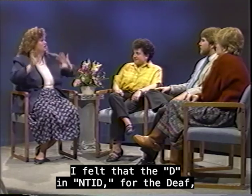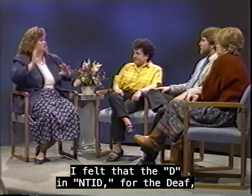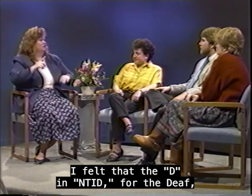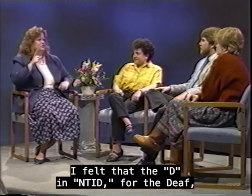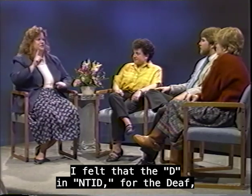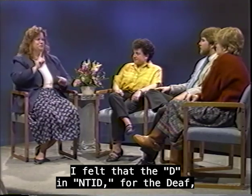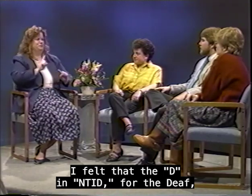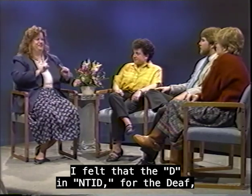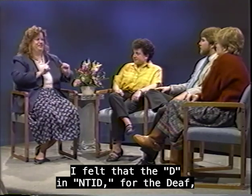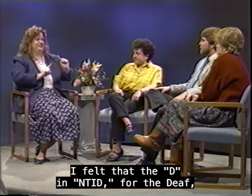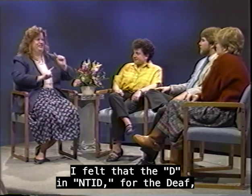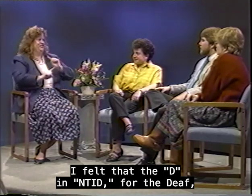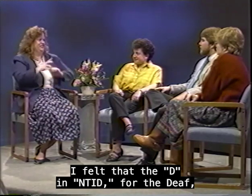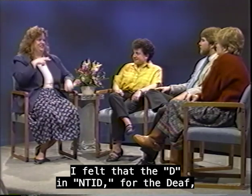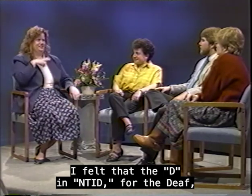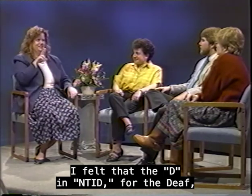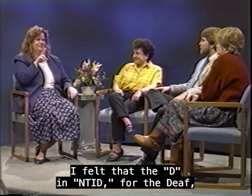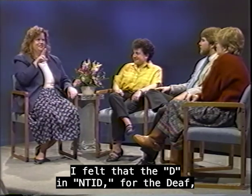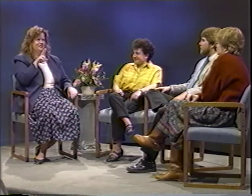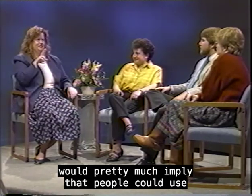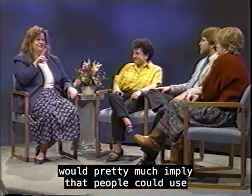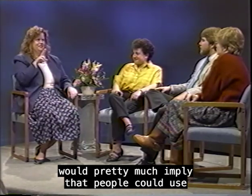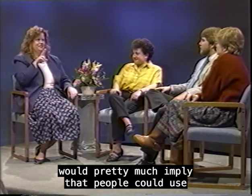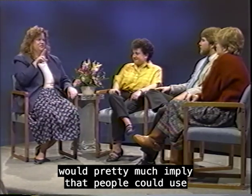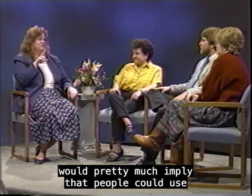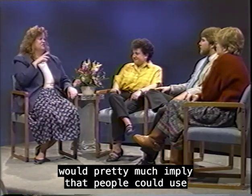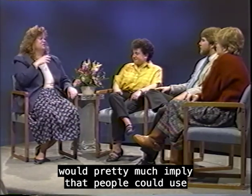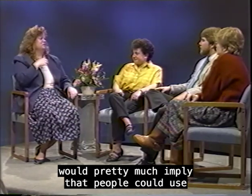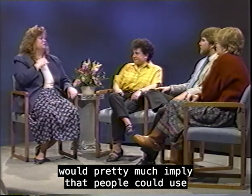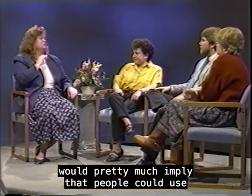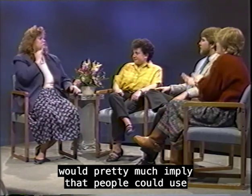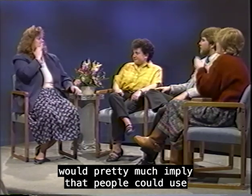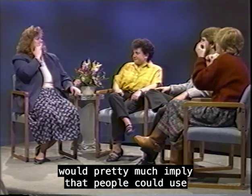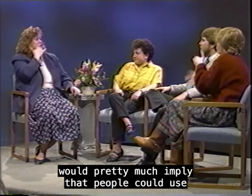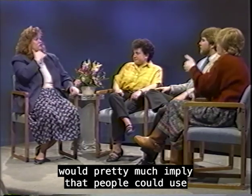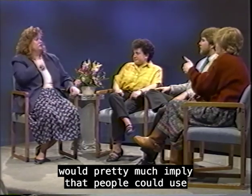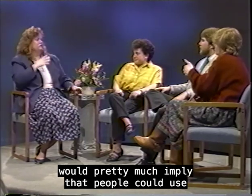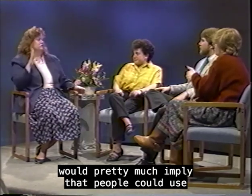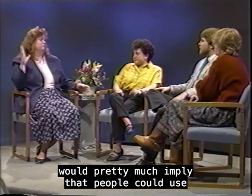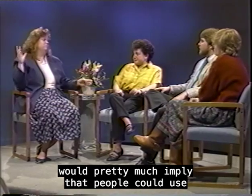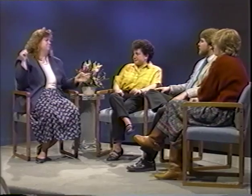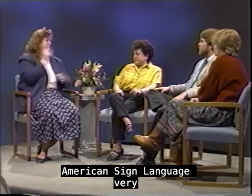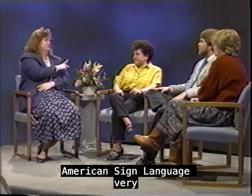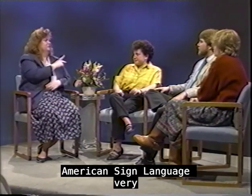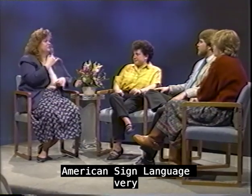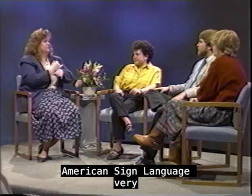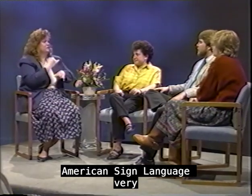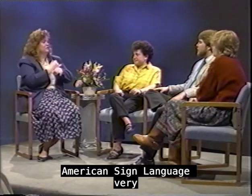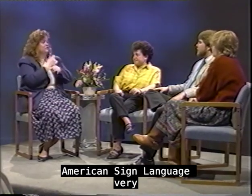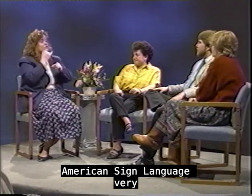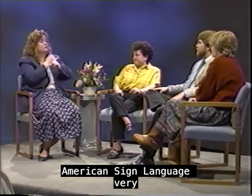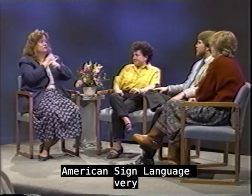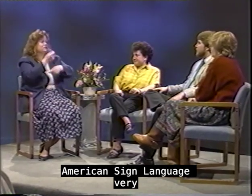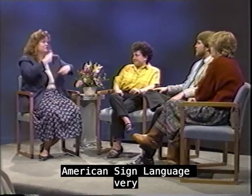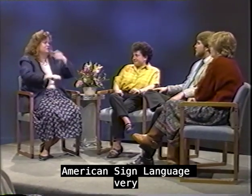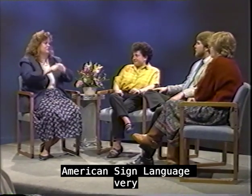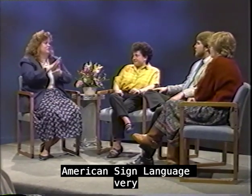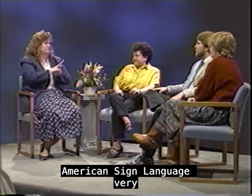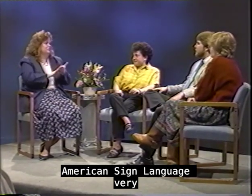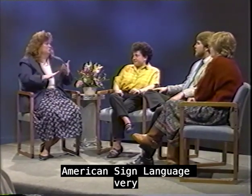D in NTID for the deaf would pretty much imply that people could use American Sign Language very appropriately and